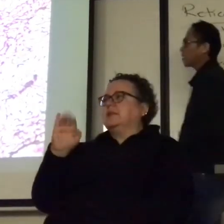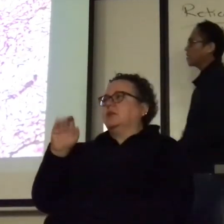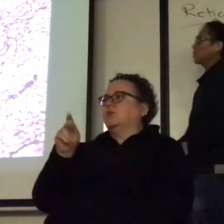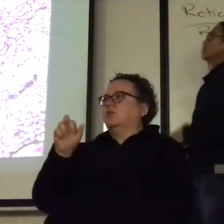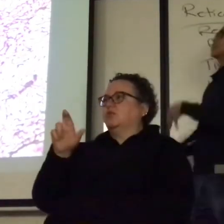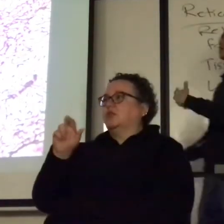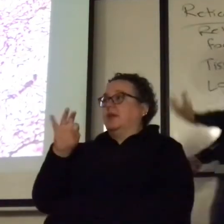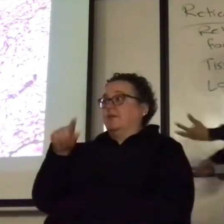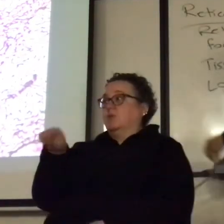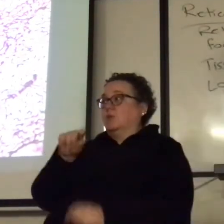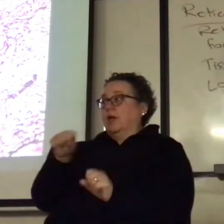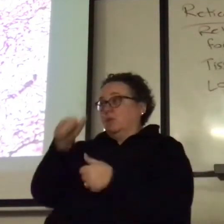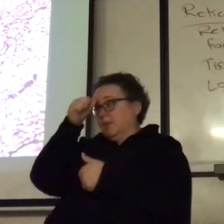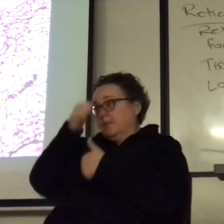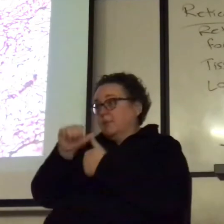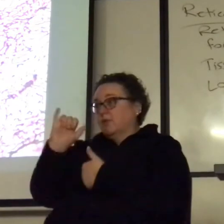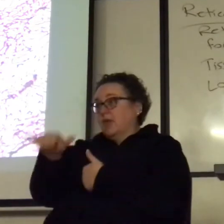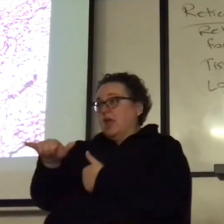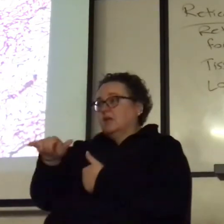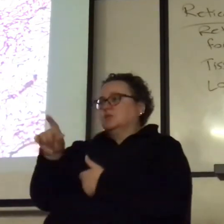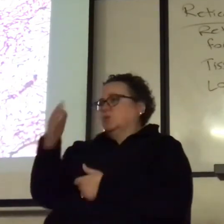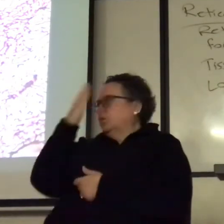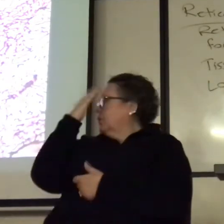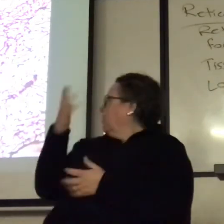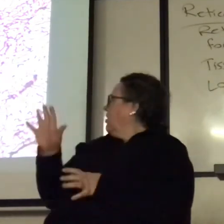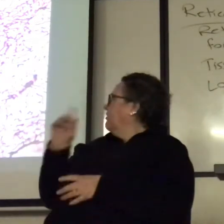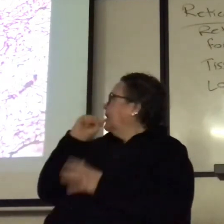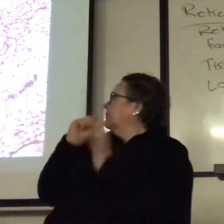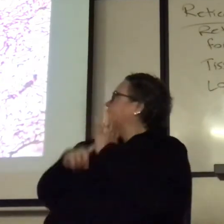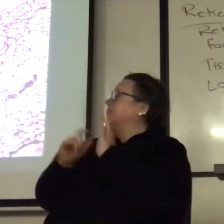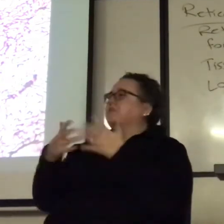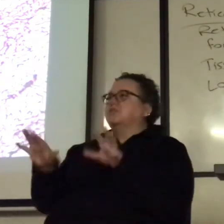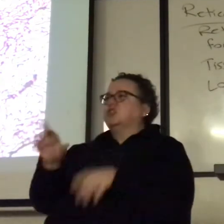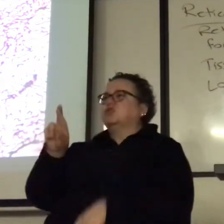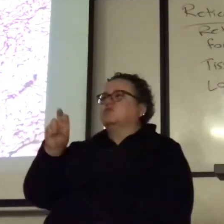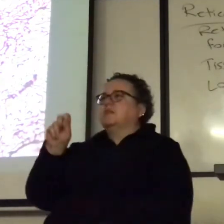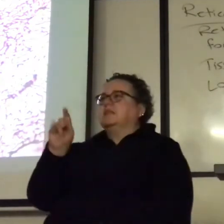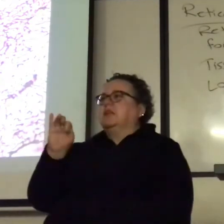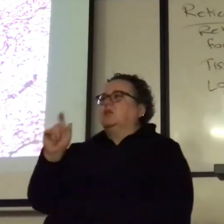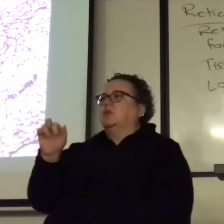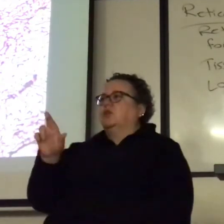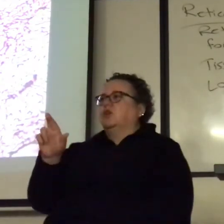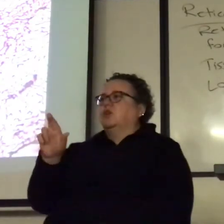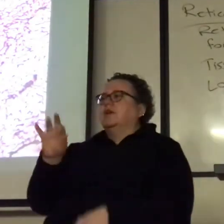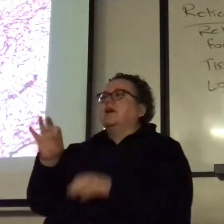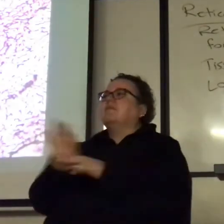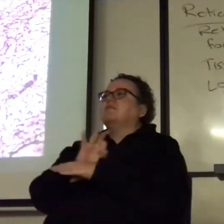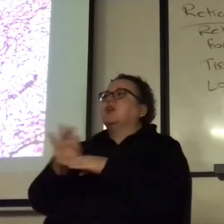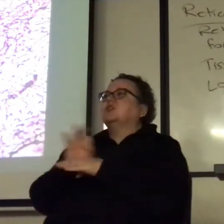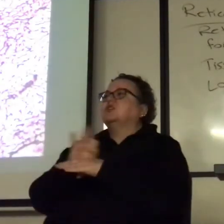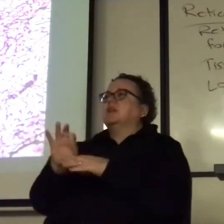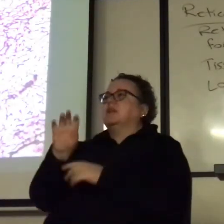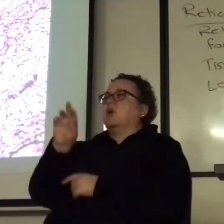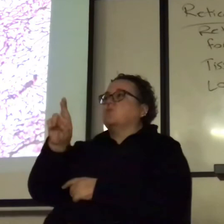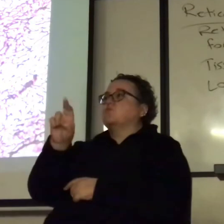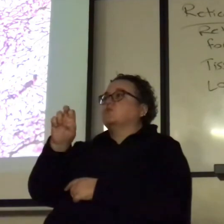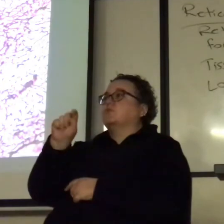remember that, you'll know that it's a reticular tissue. Functions like a mesh net. So